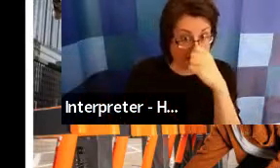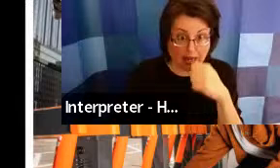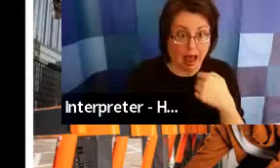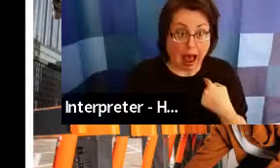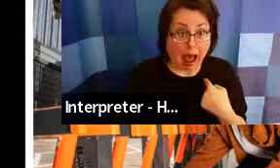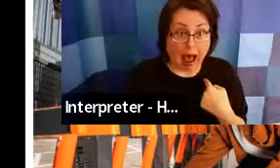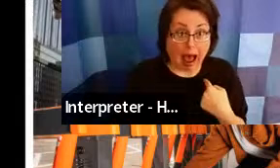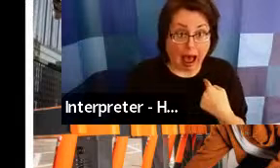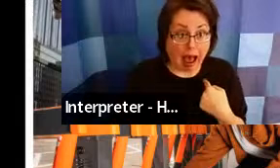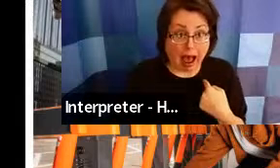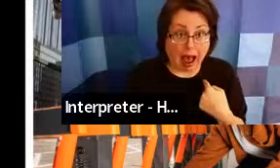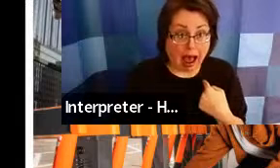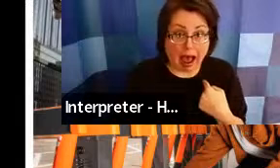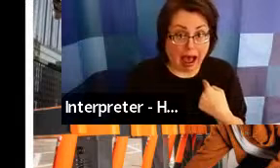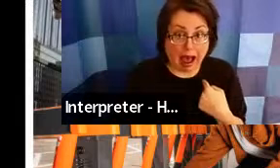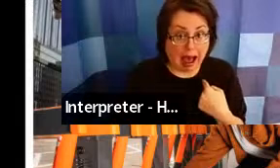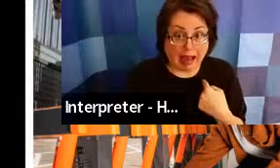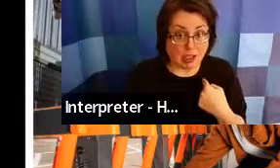that is